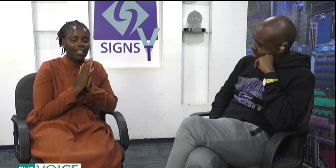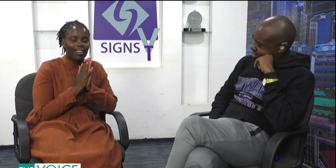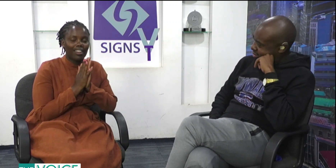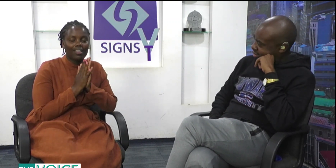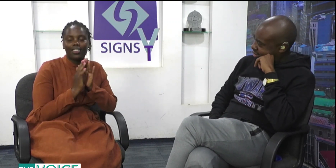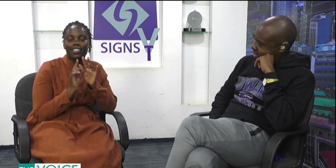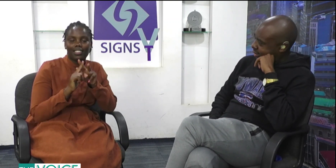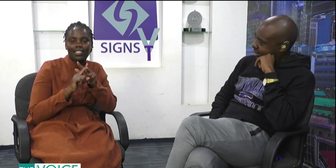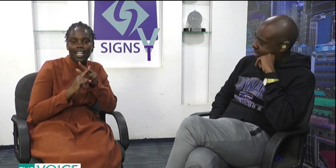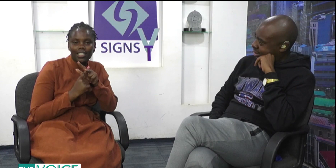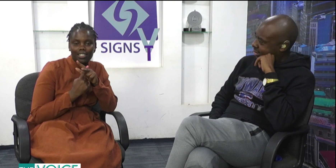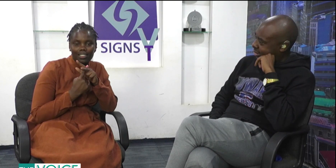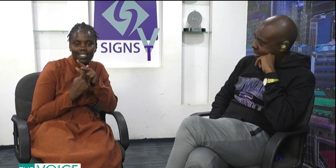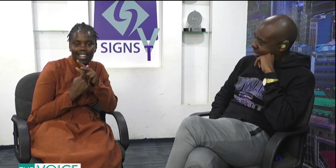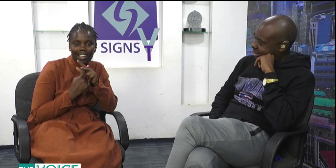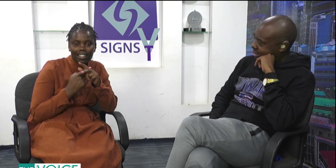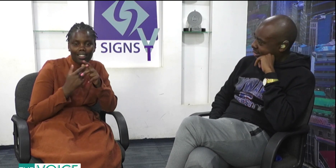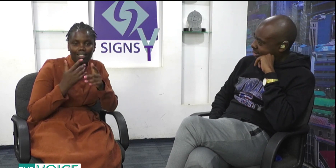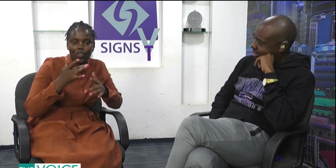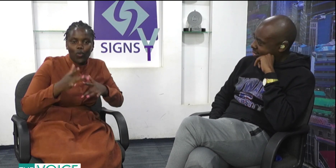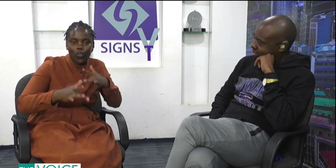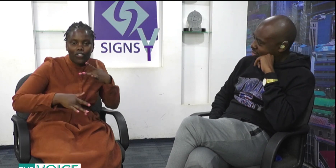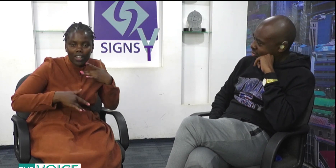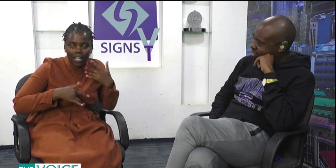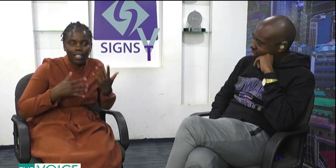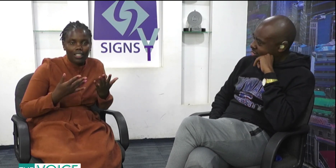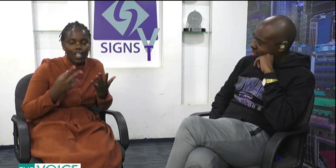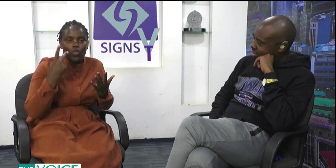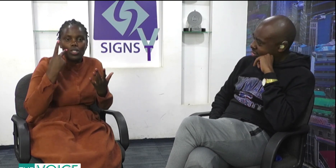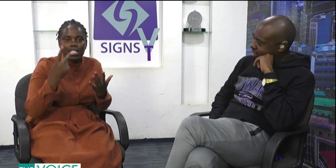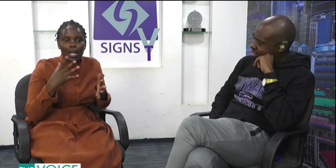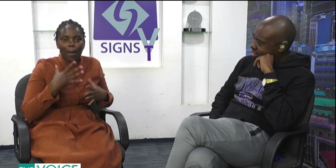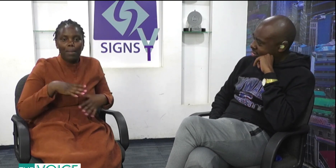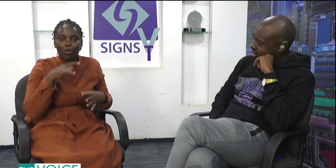to say it or to paraphrase this story.